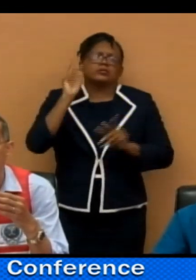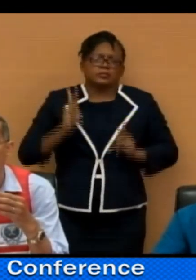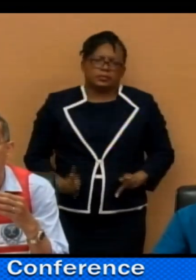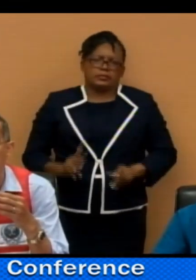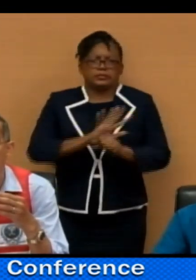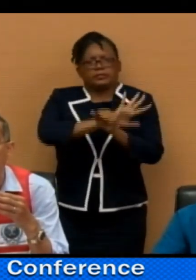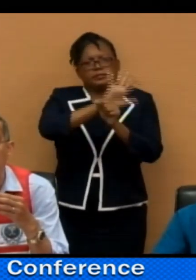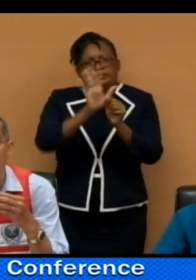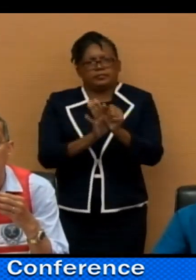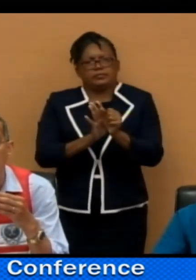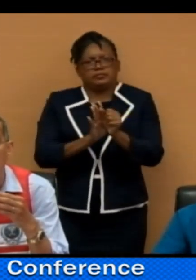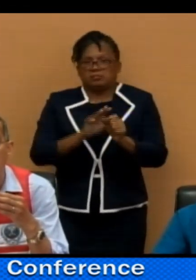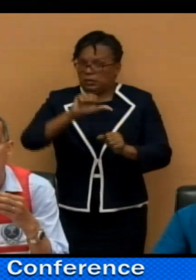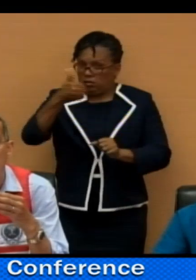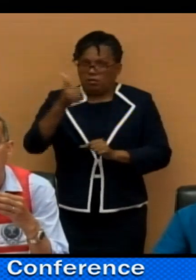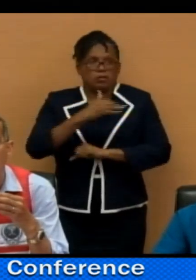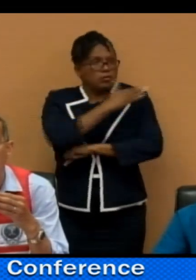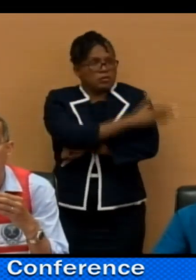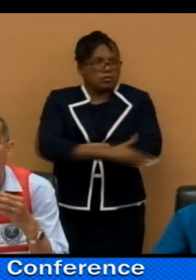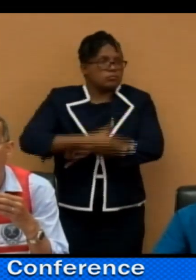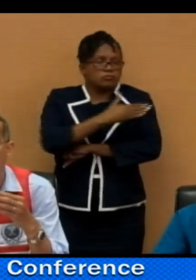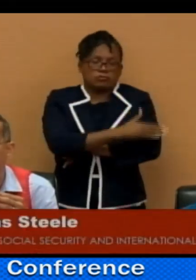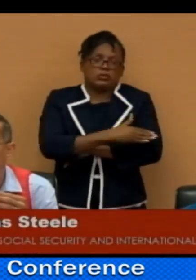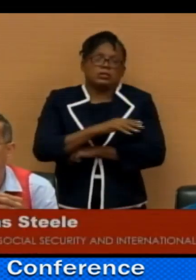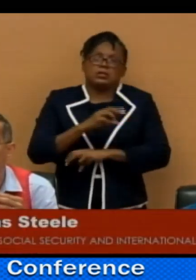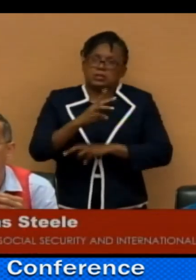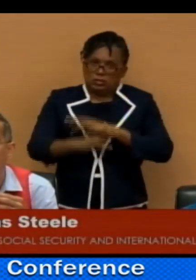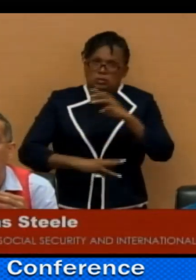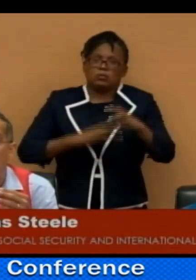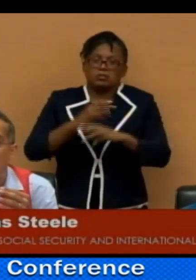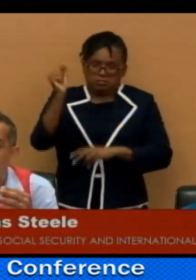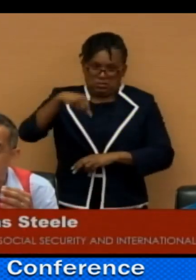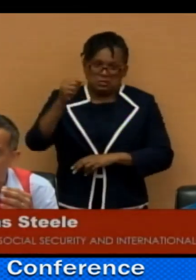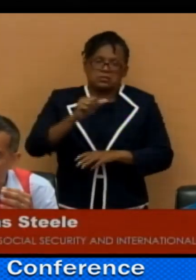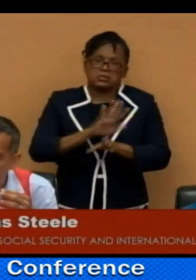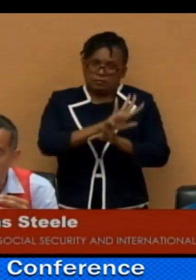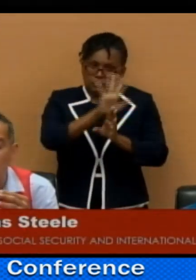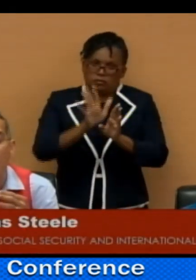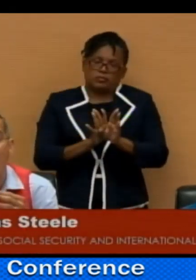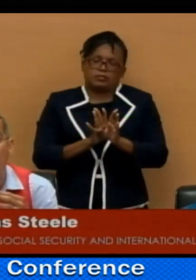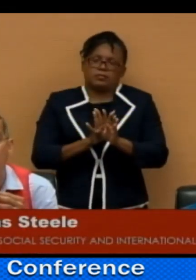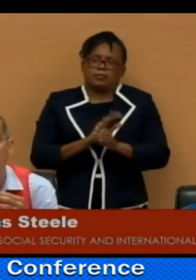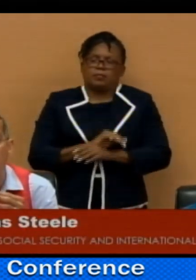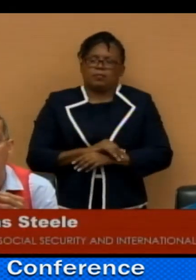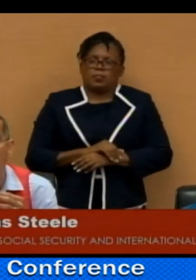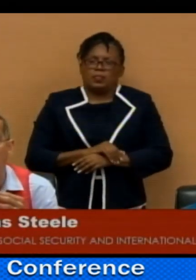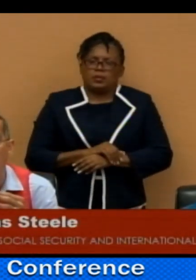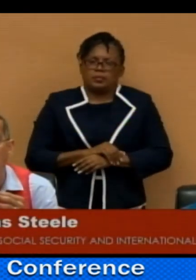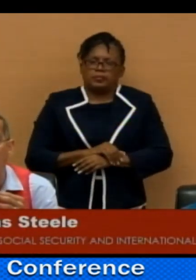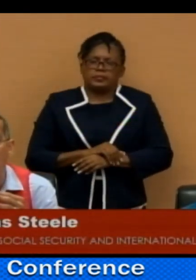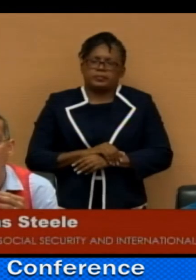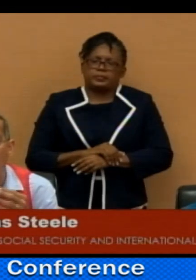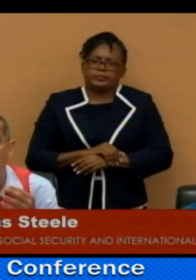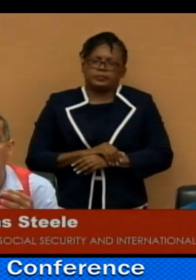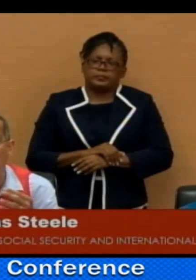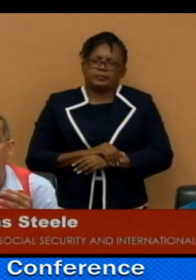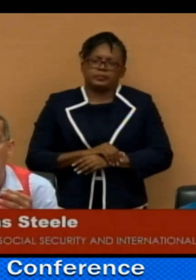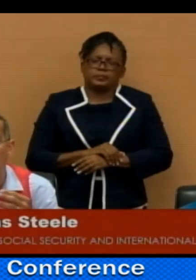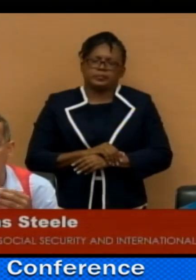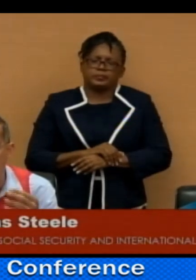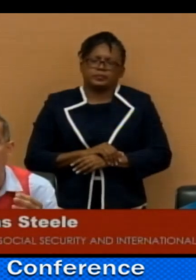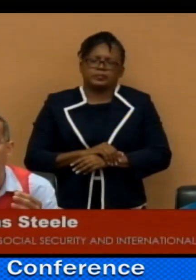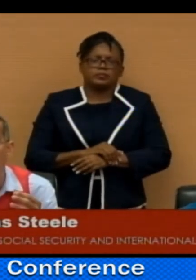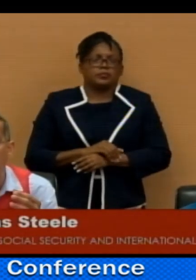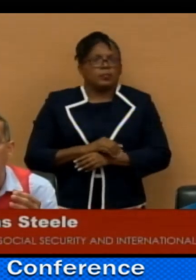every other country in the world did. So at that point, the next step, whether you have a case or not, would be